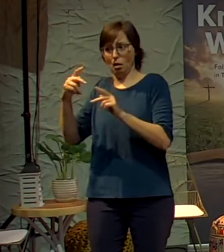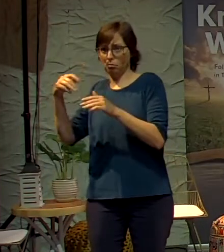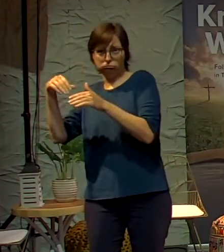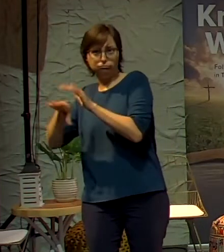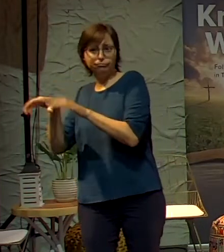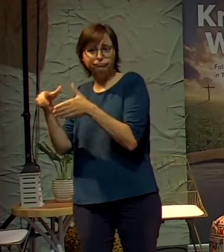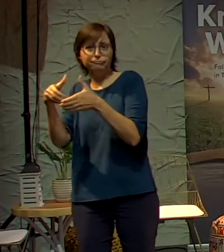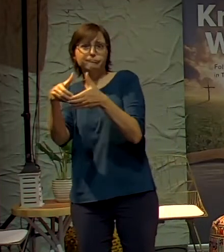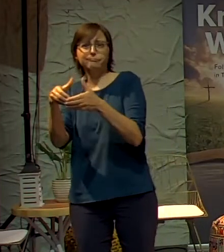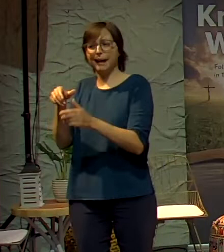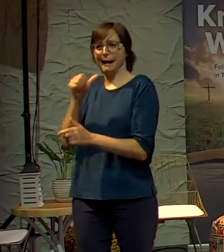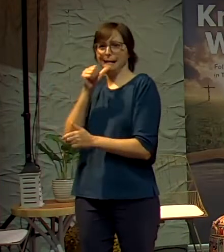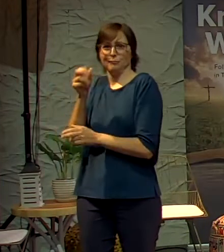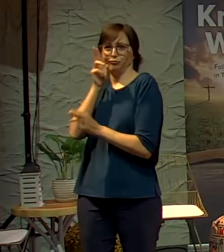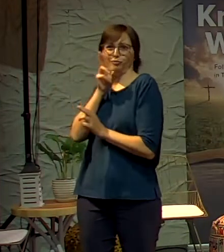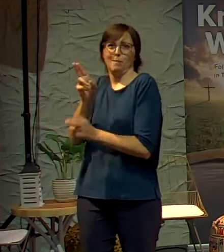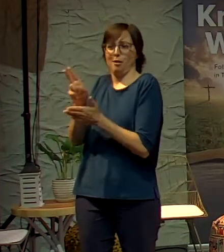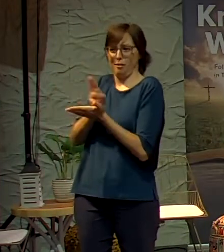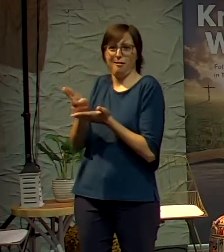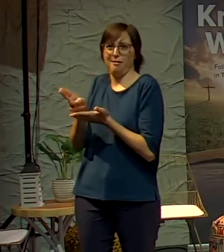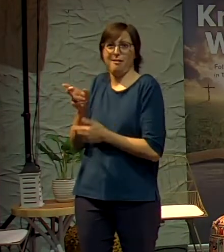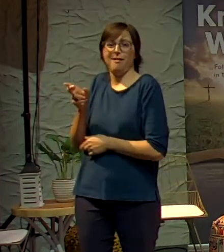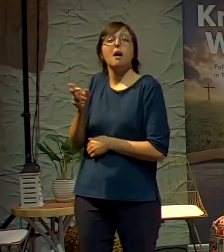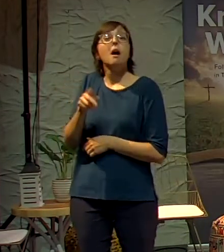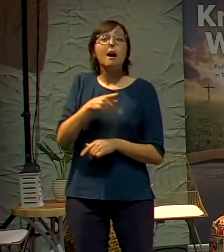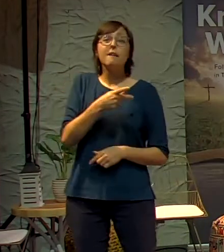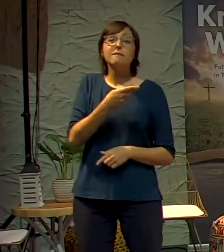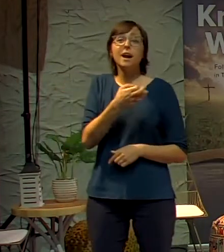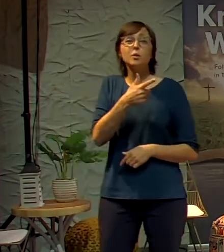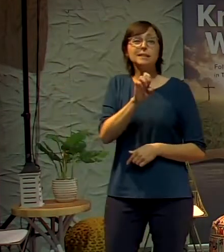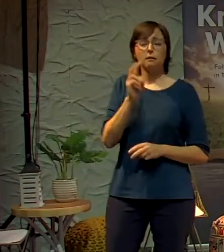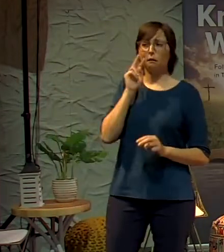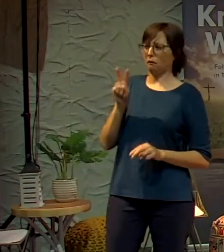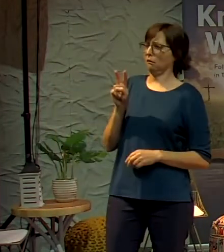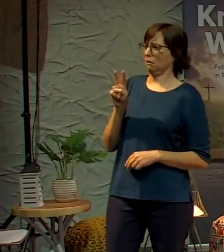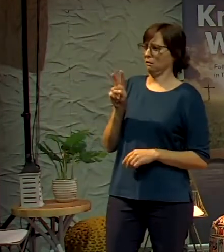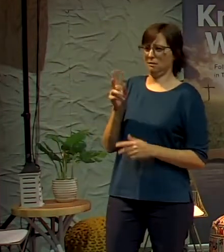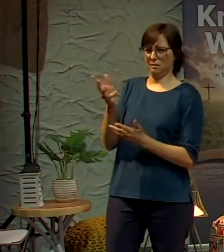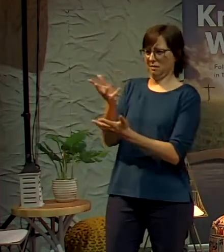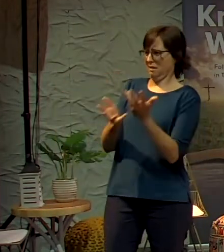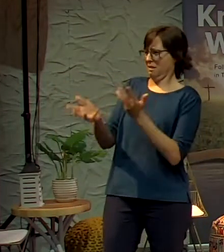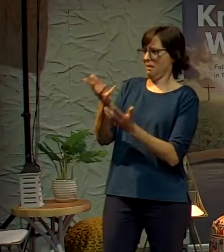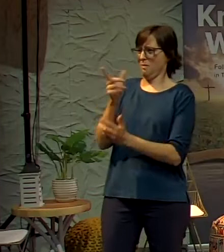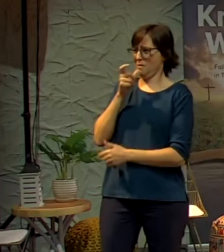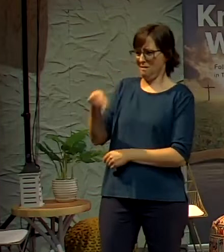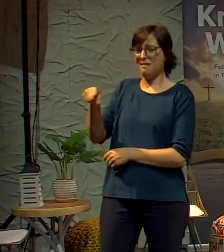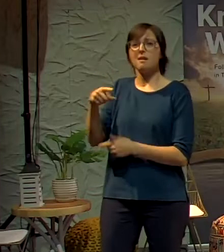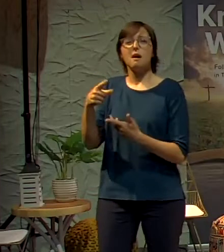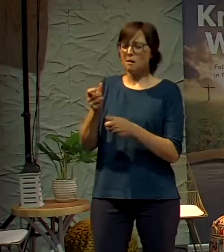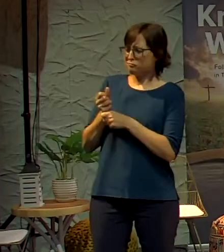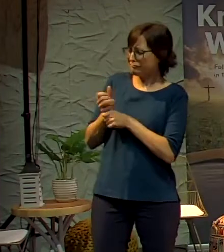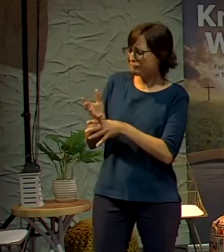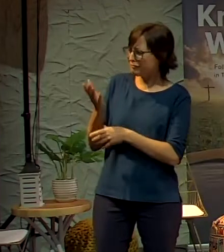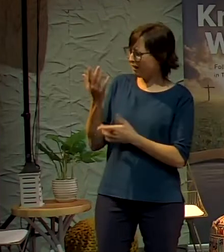them. And when the Pharisees saw him keeping this kind of company, they had a fit and lit into Jesus' followers. What